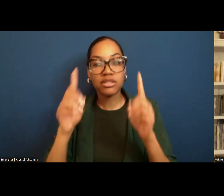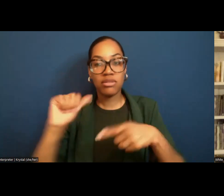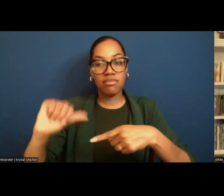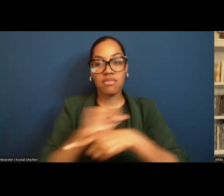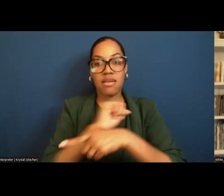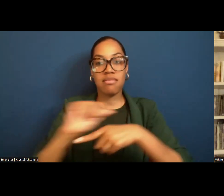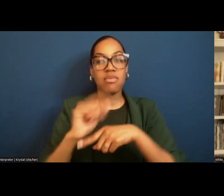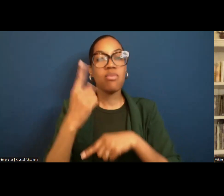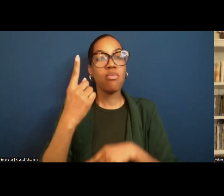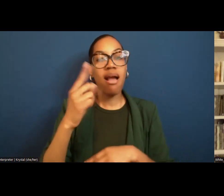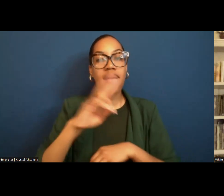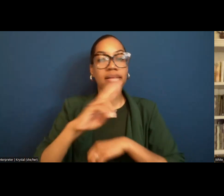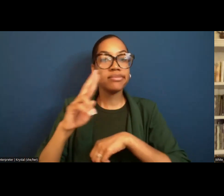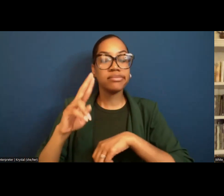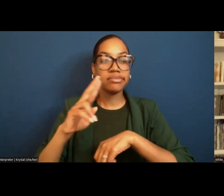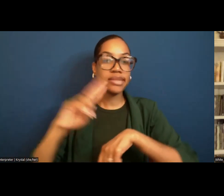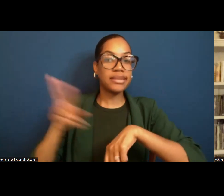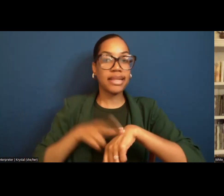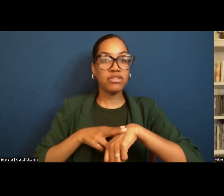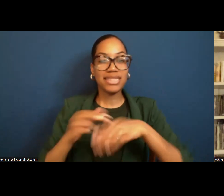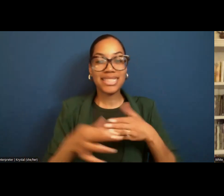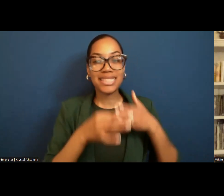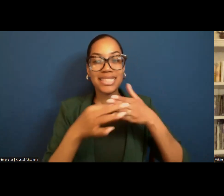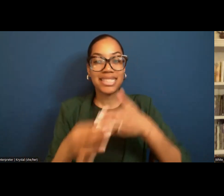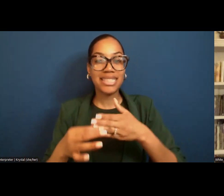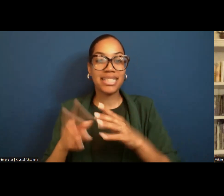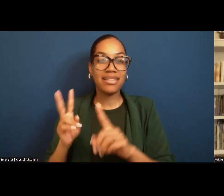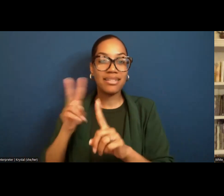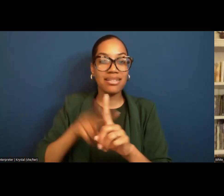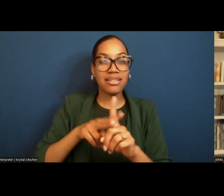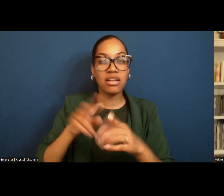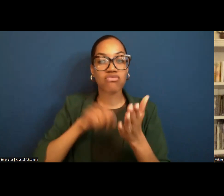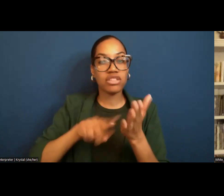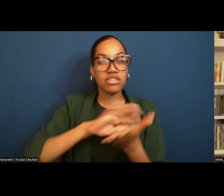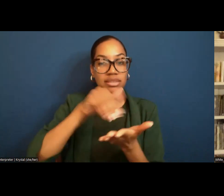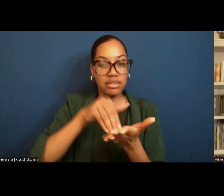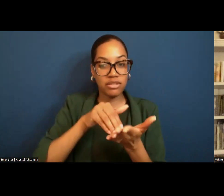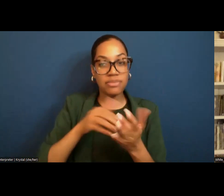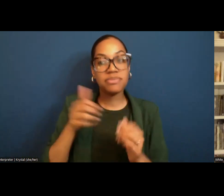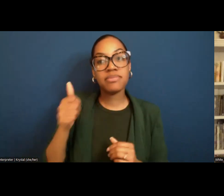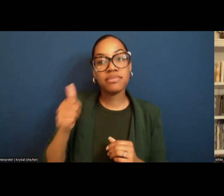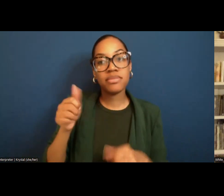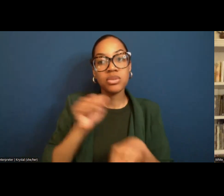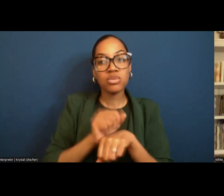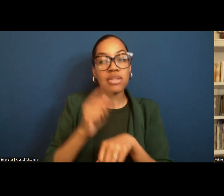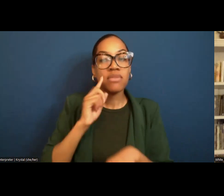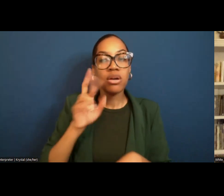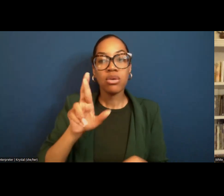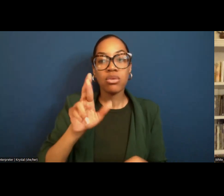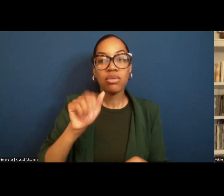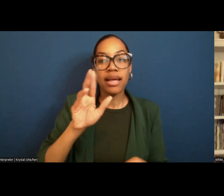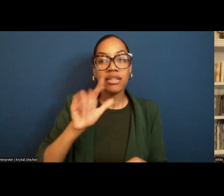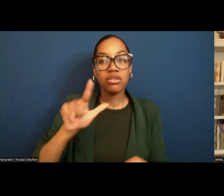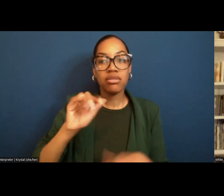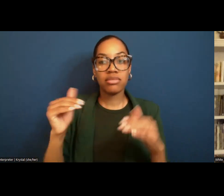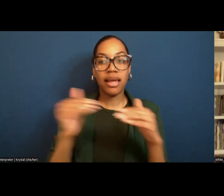He's also the visionary behind the Racial Equity Consciousness Institute, or RACI, an immersive platform